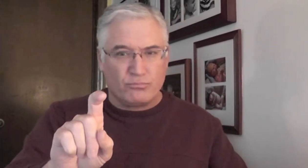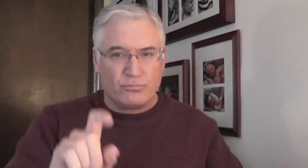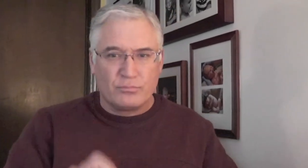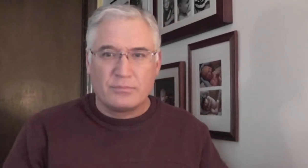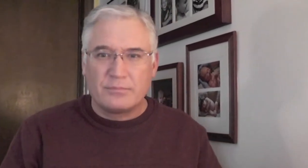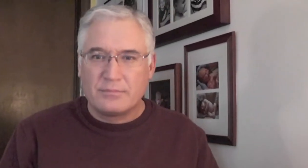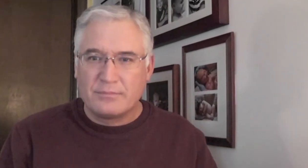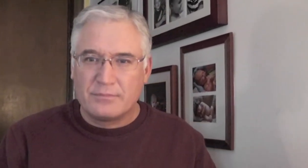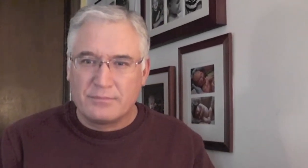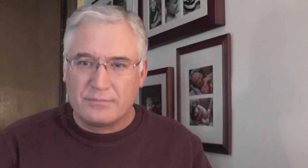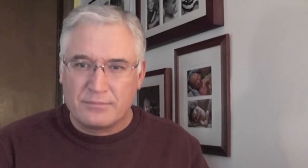God? Are we willing?